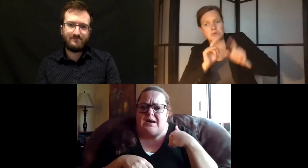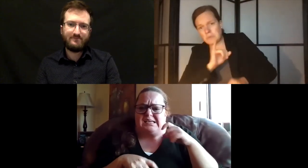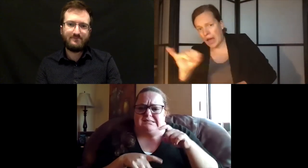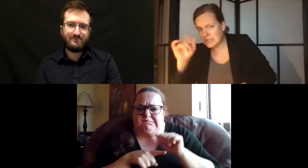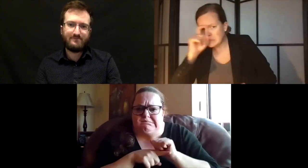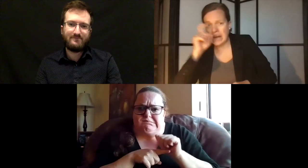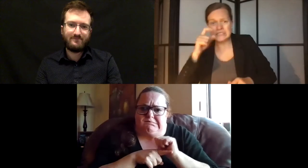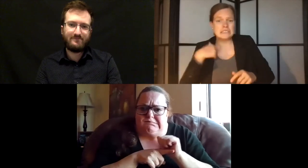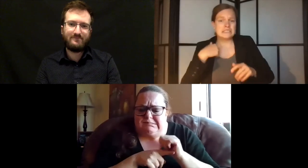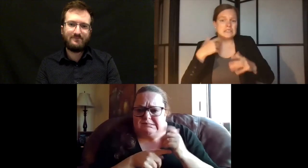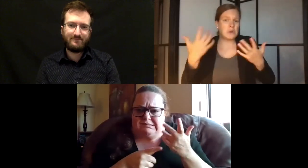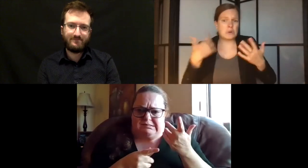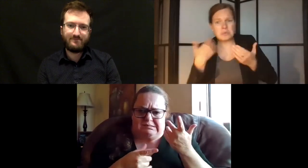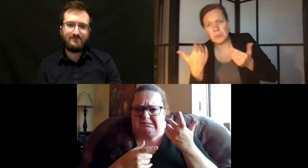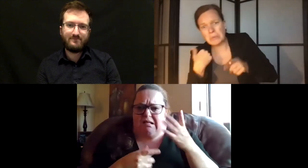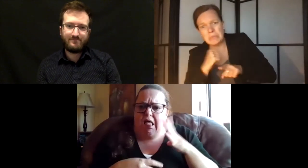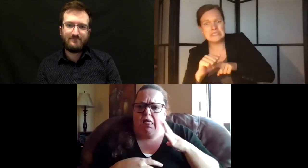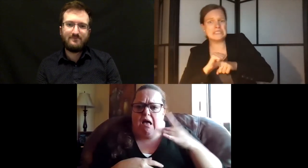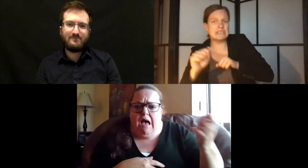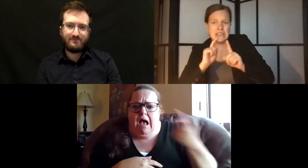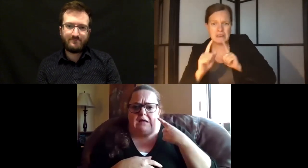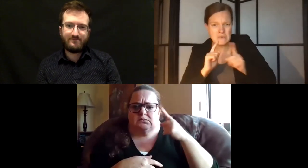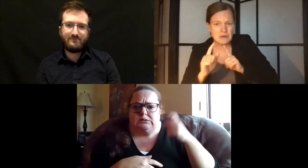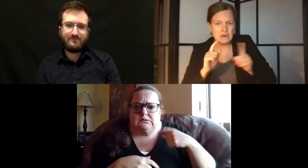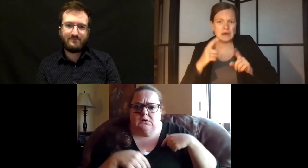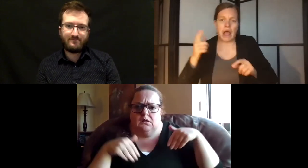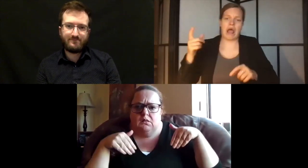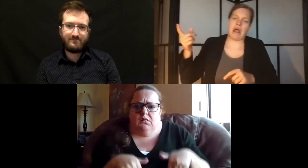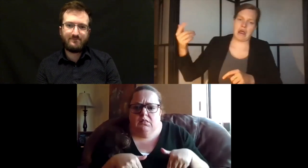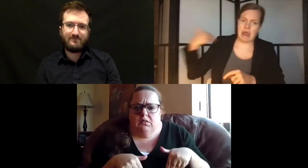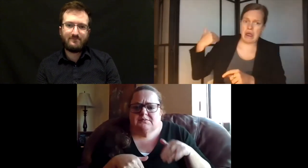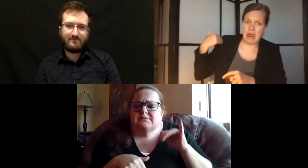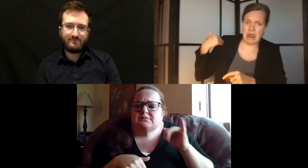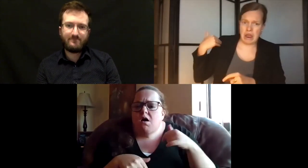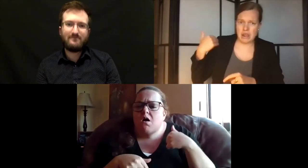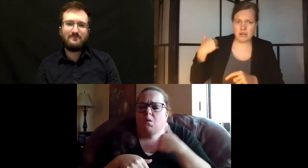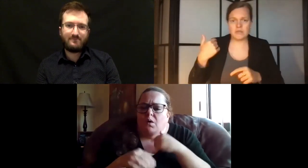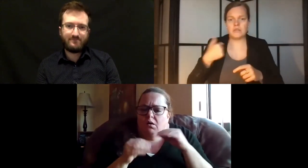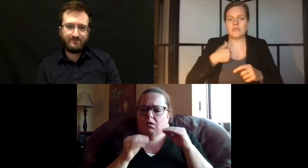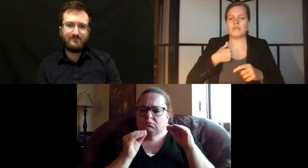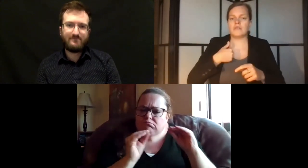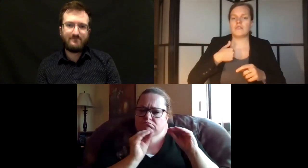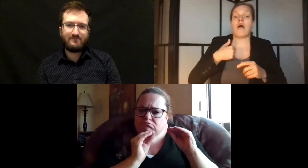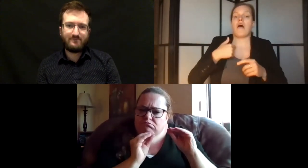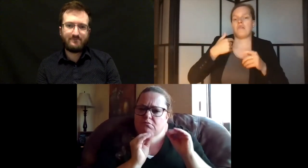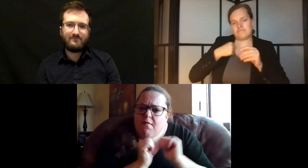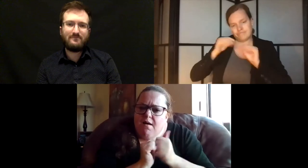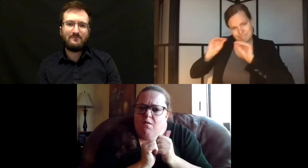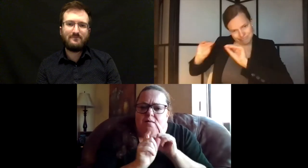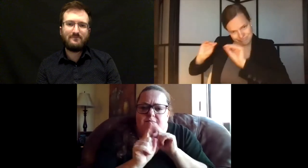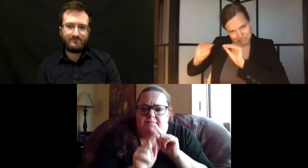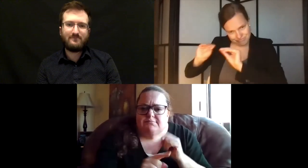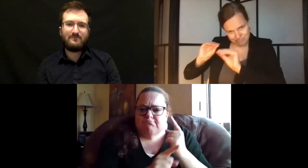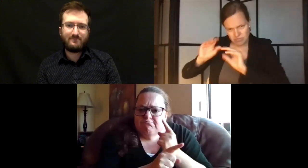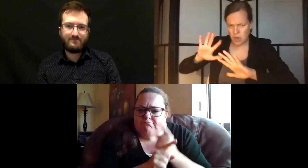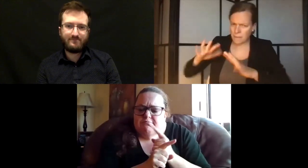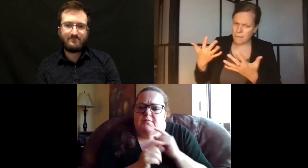interview skills for those who have never had an interview in the past. And we will practice